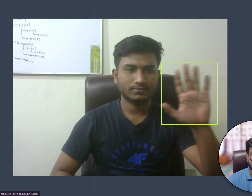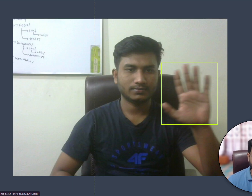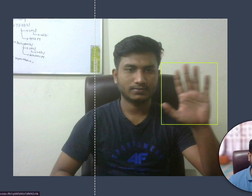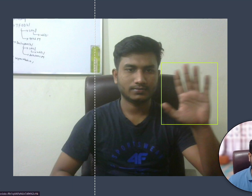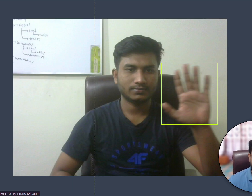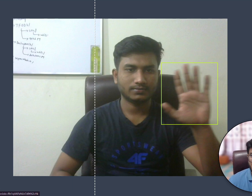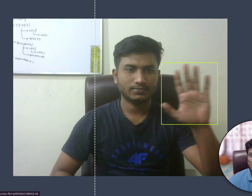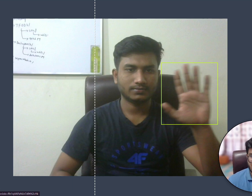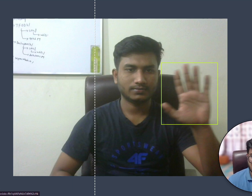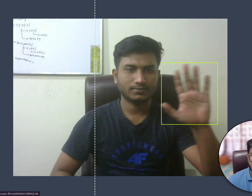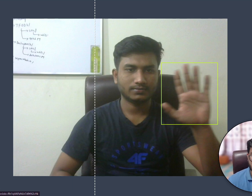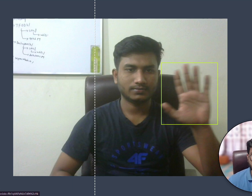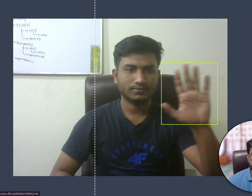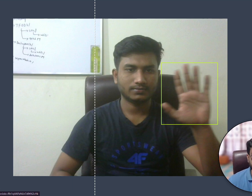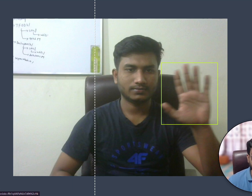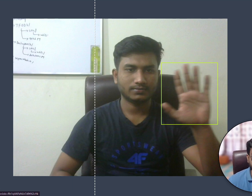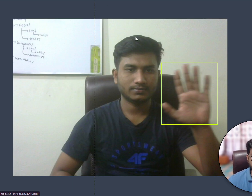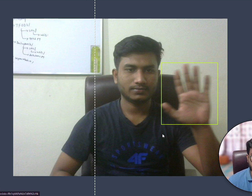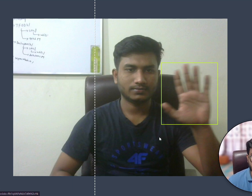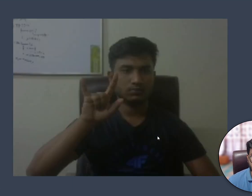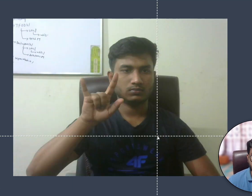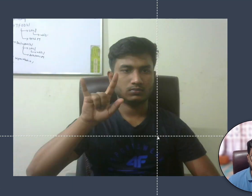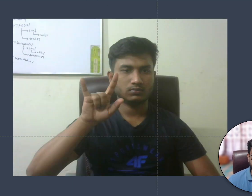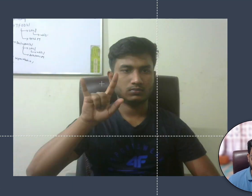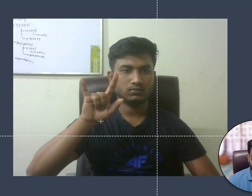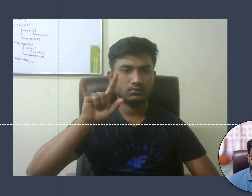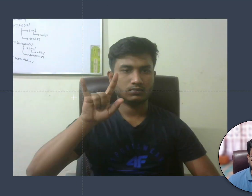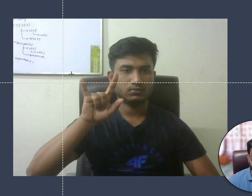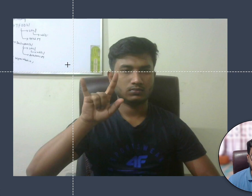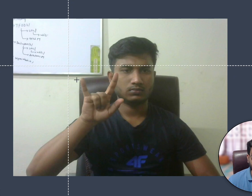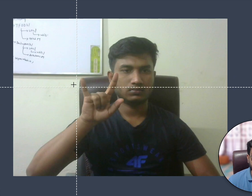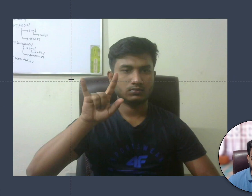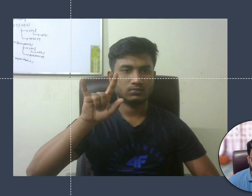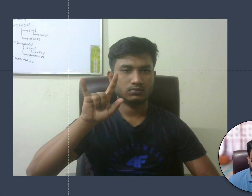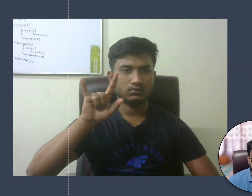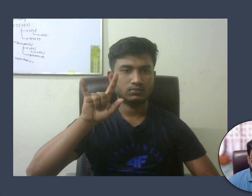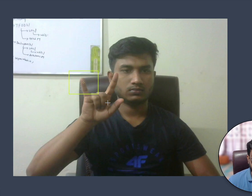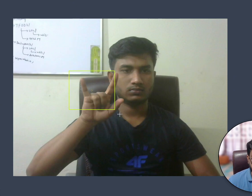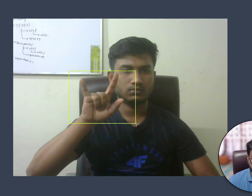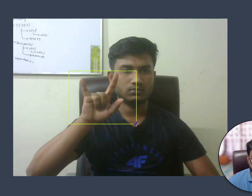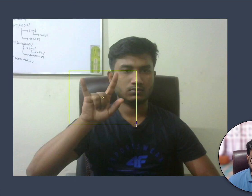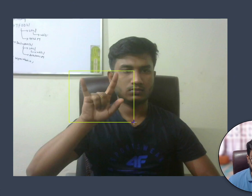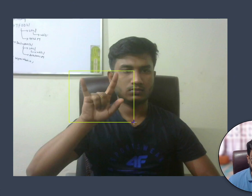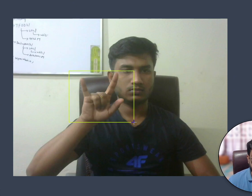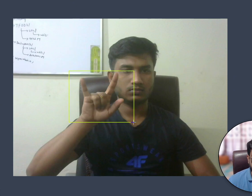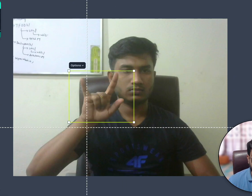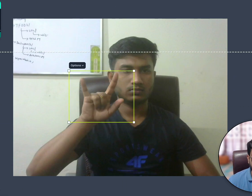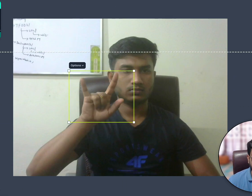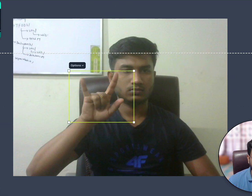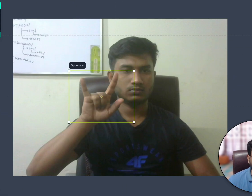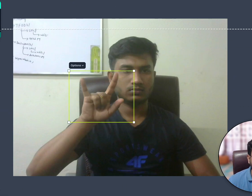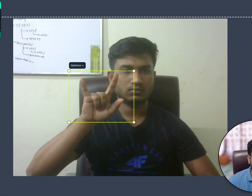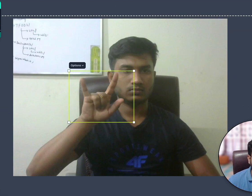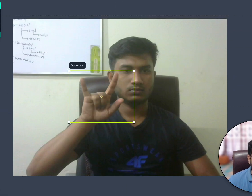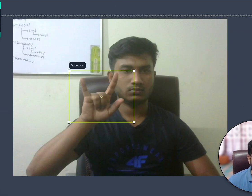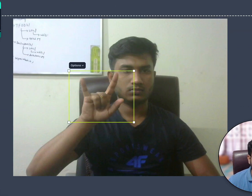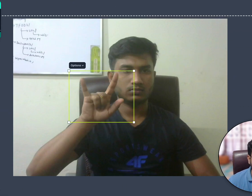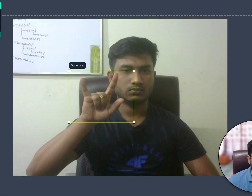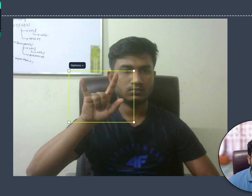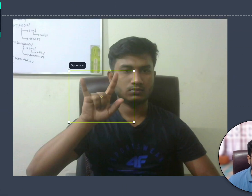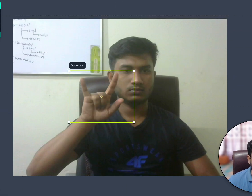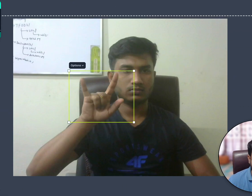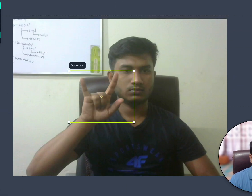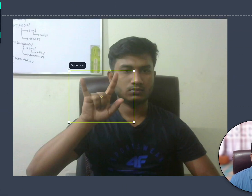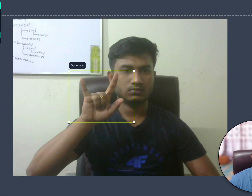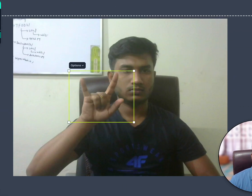like very like hard task here. So this is also done. Now see, this is I love you. So select again. And now make sure you are giving I love